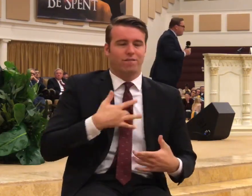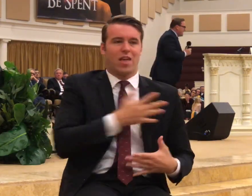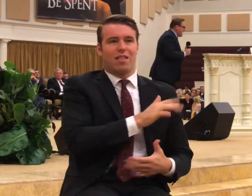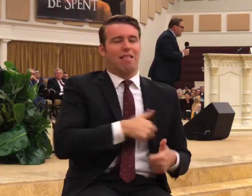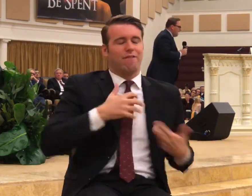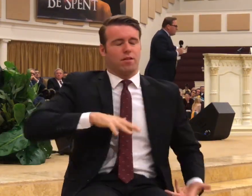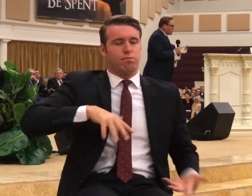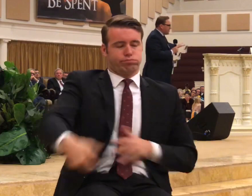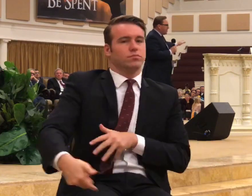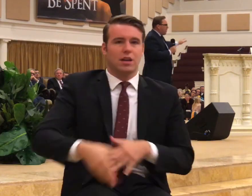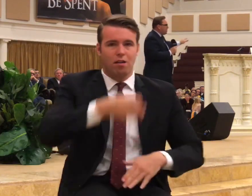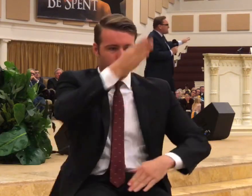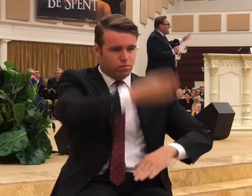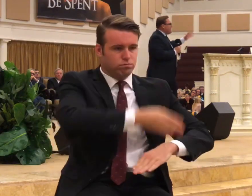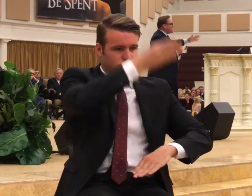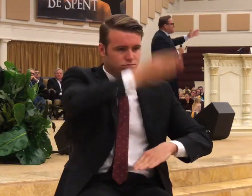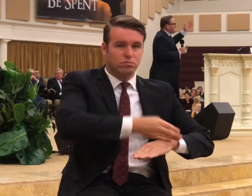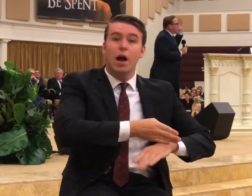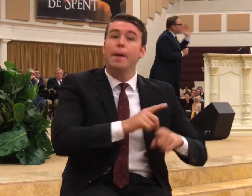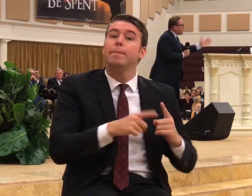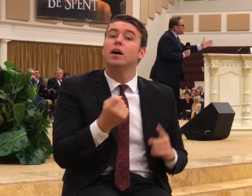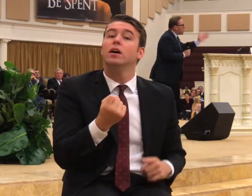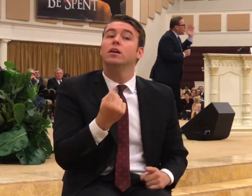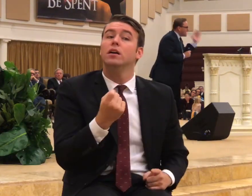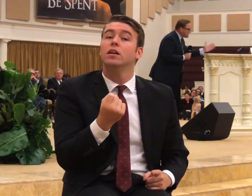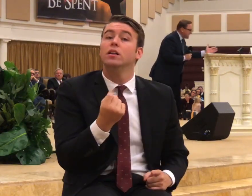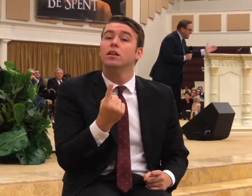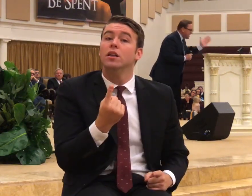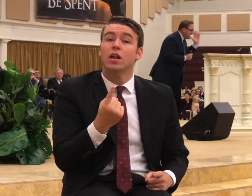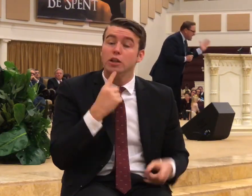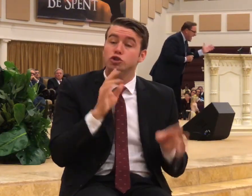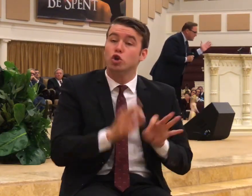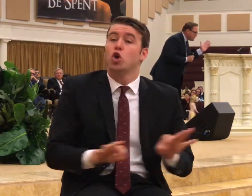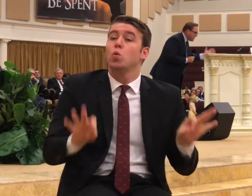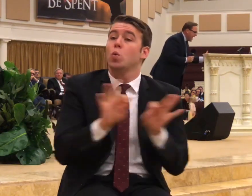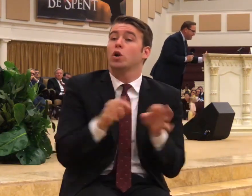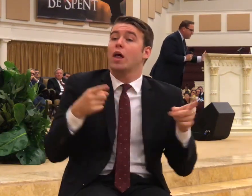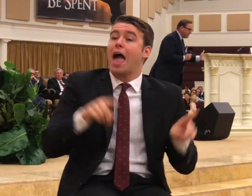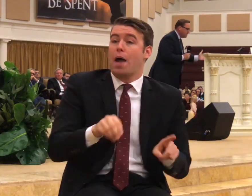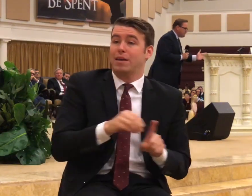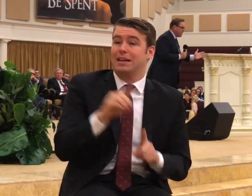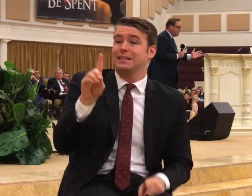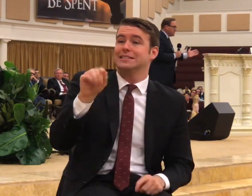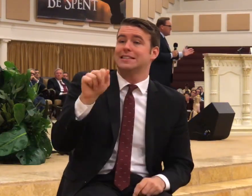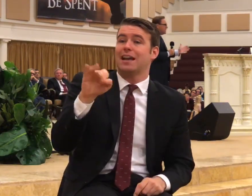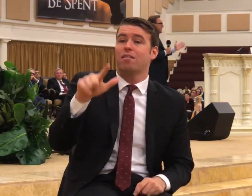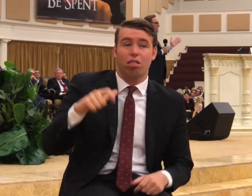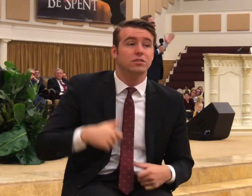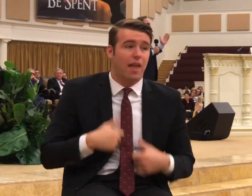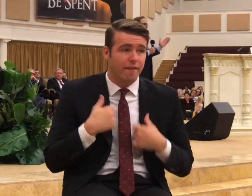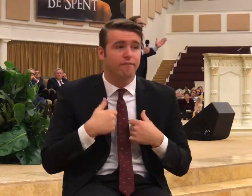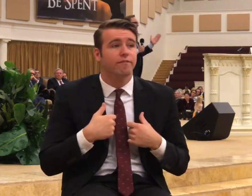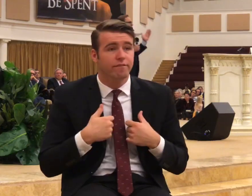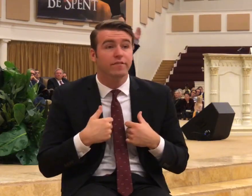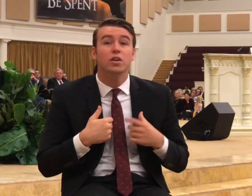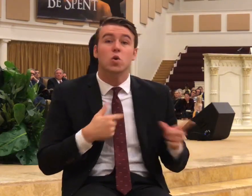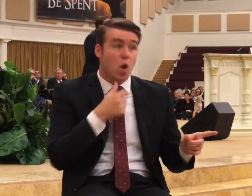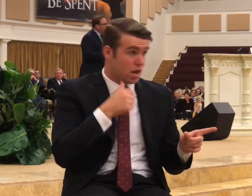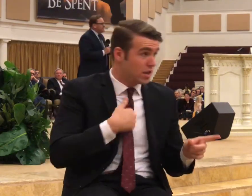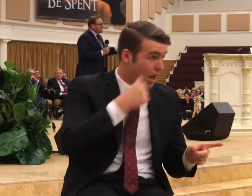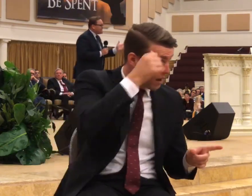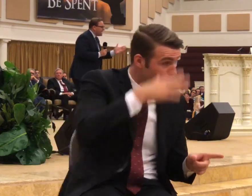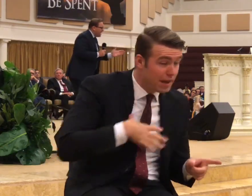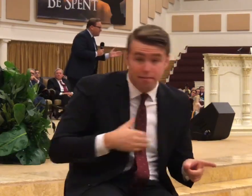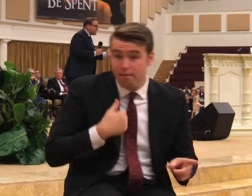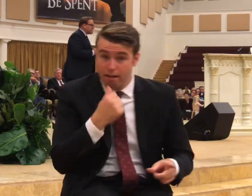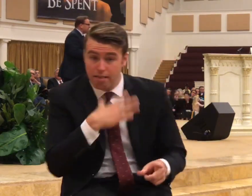interrupted. But here I want you to notice, this is a critical incident in Daniel's life. Young men, listen. Young